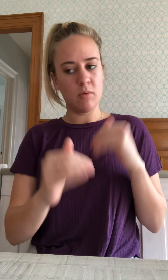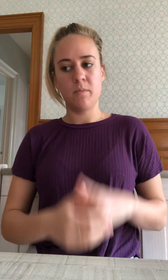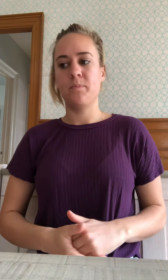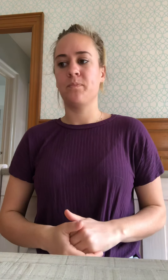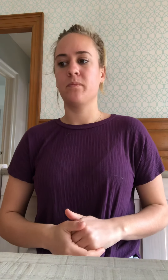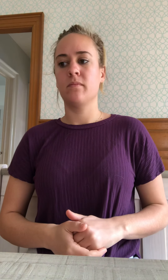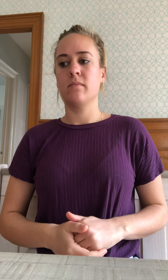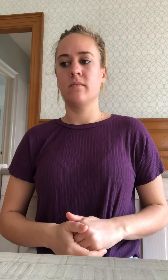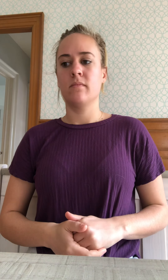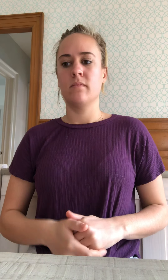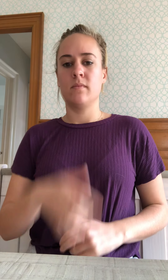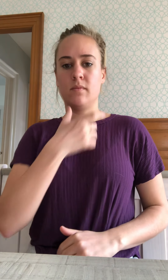sink.